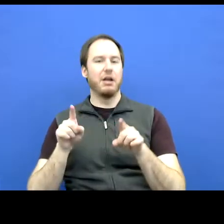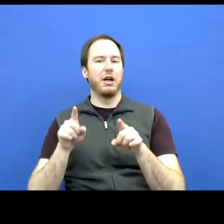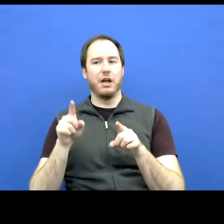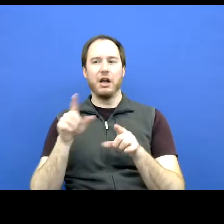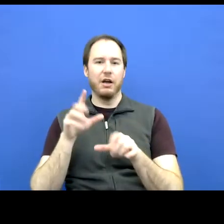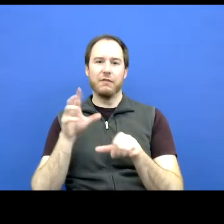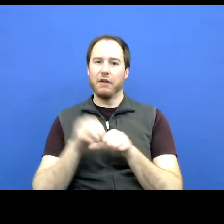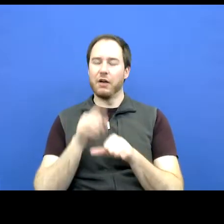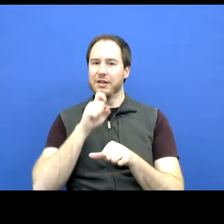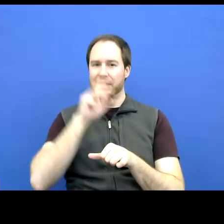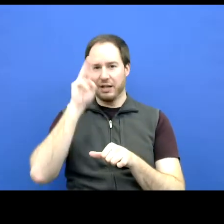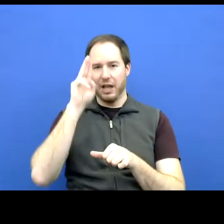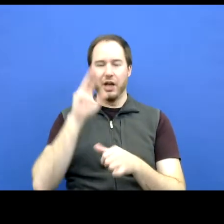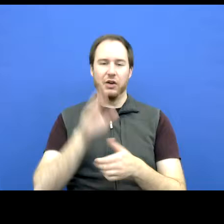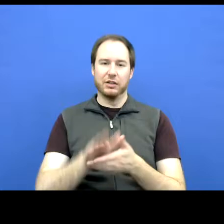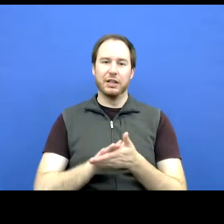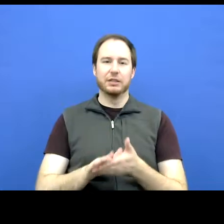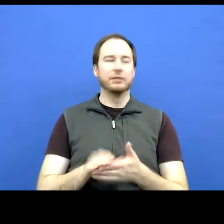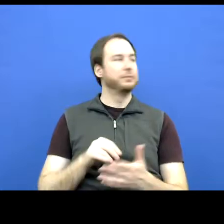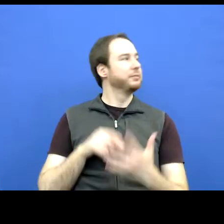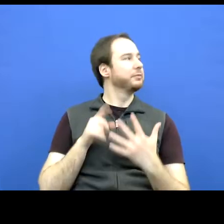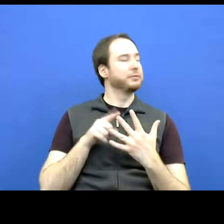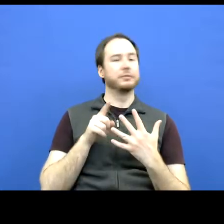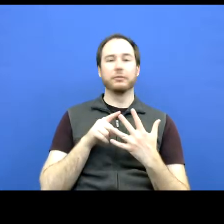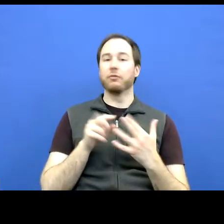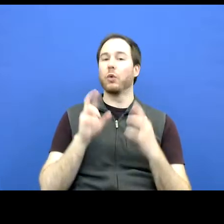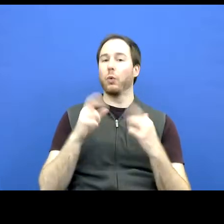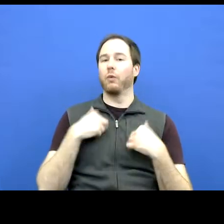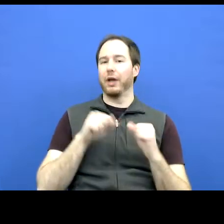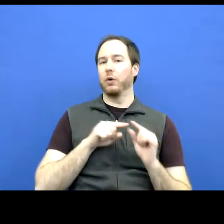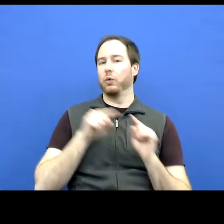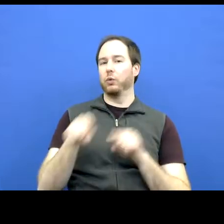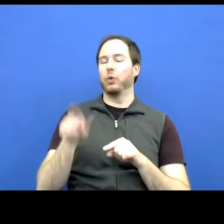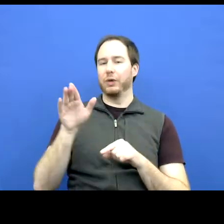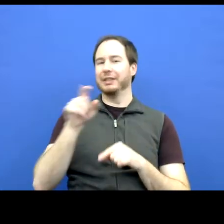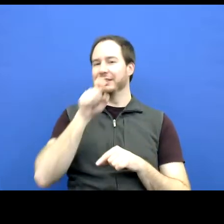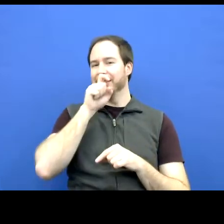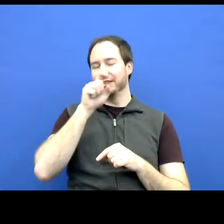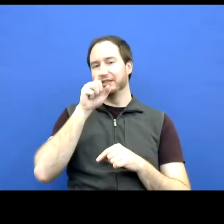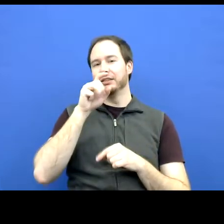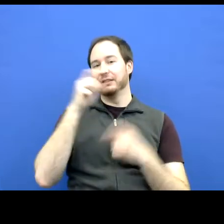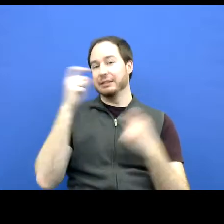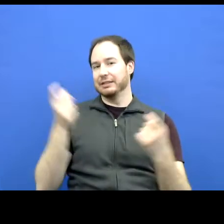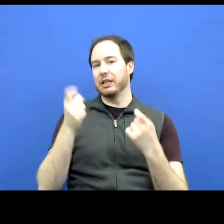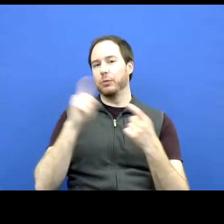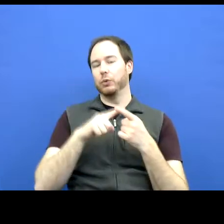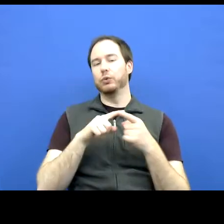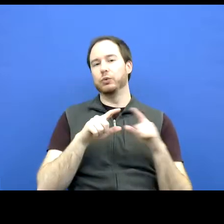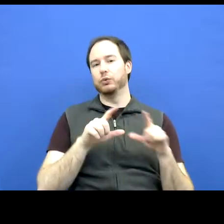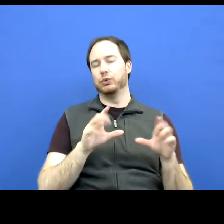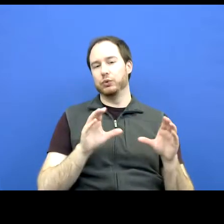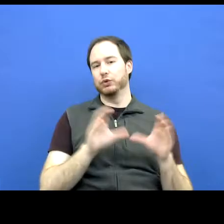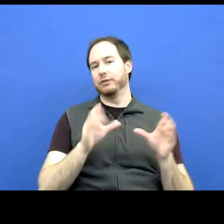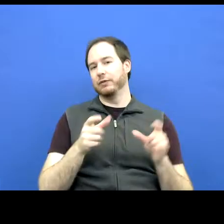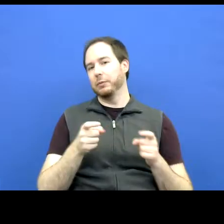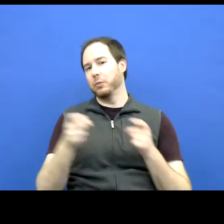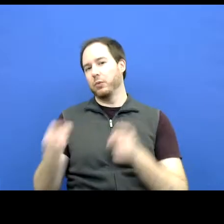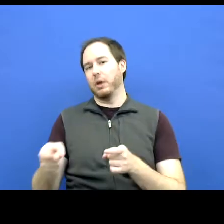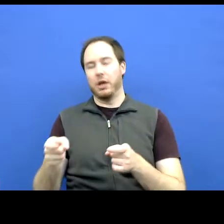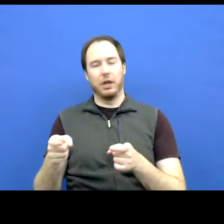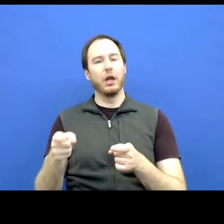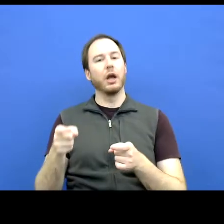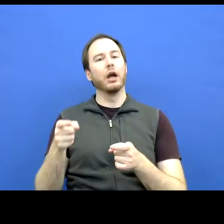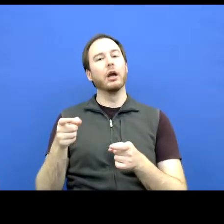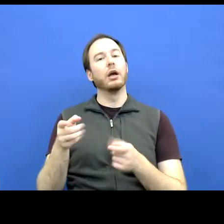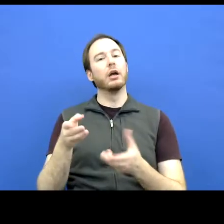Scout. And so hopefully I'll be able to attend his Eagle ceremony and present the certificate to him there. When they